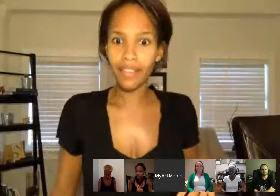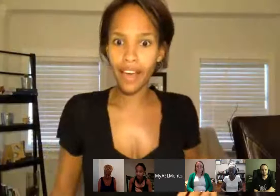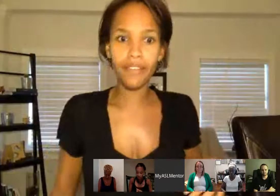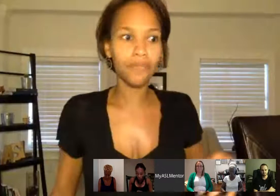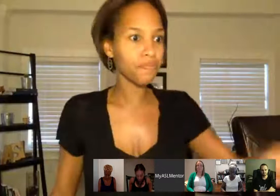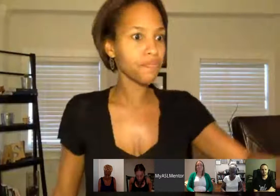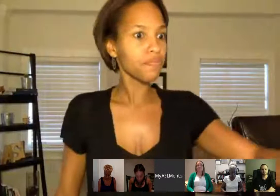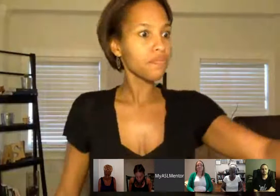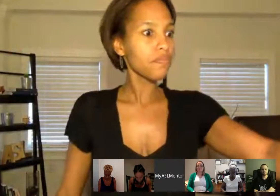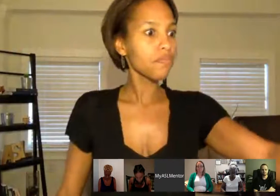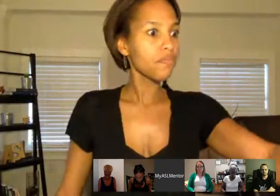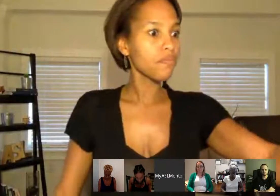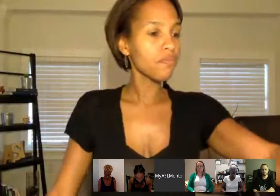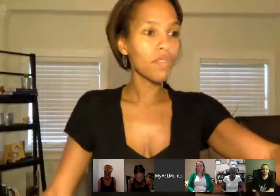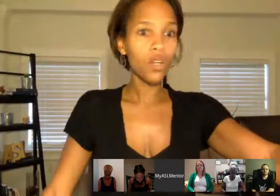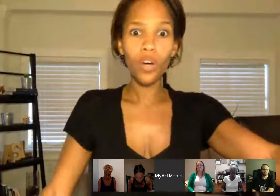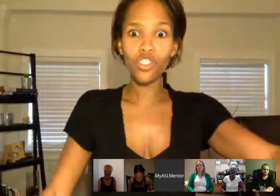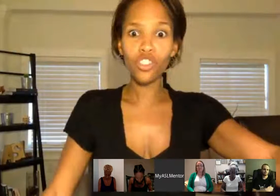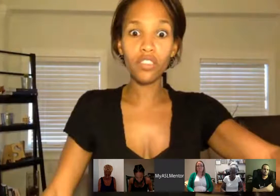Something like that.